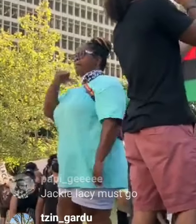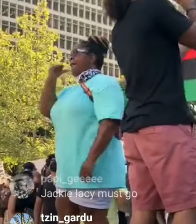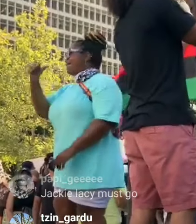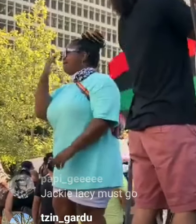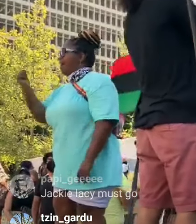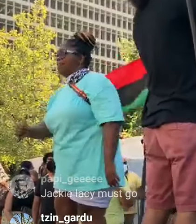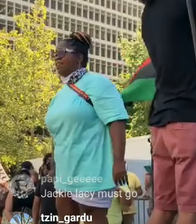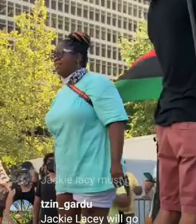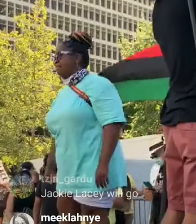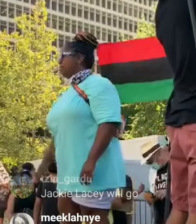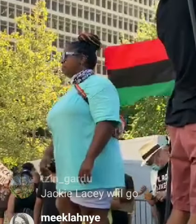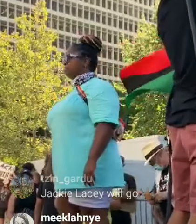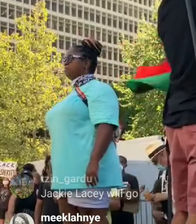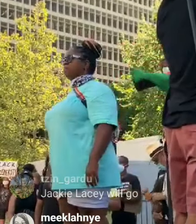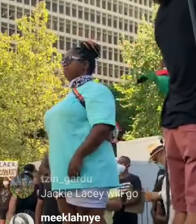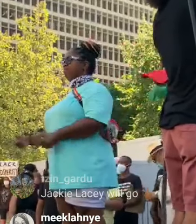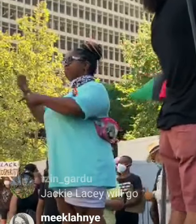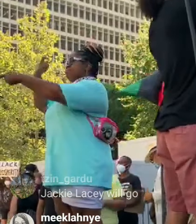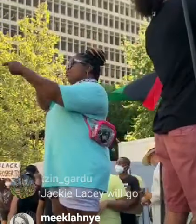Killing cops ain't funny!